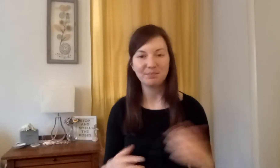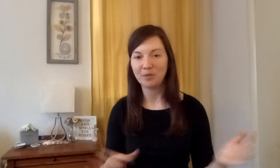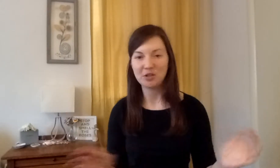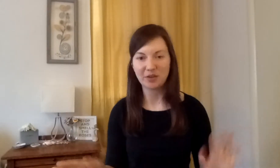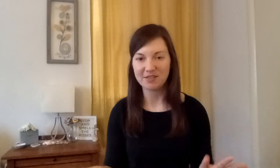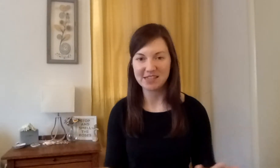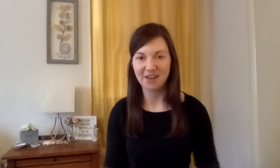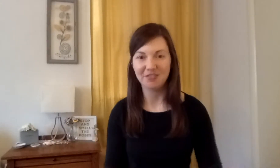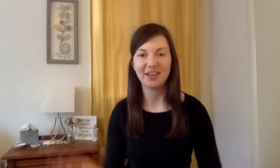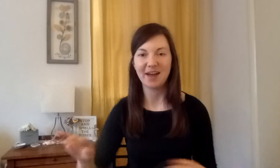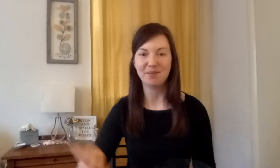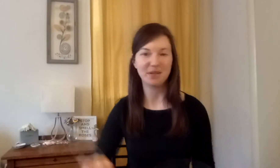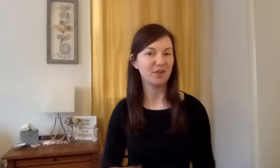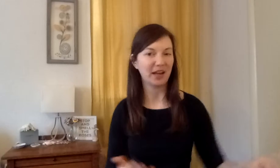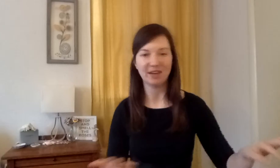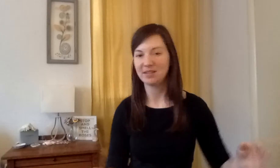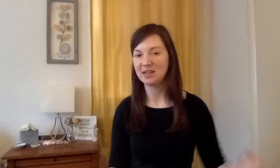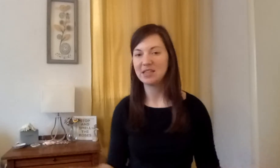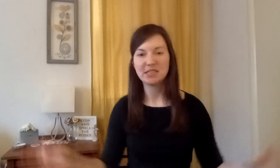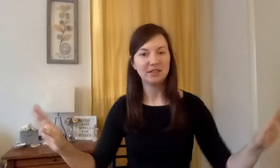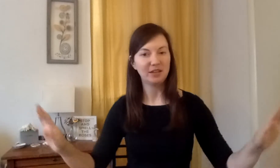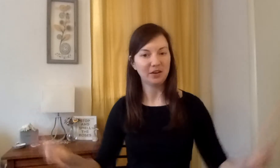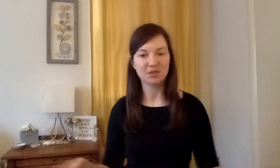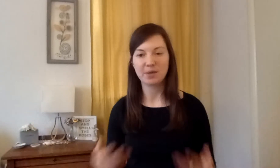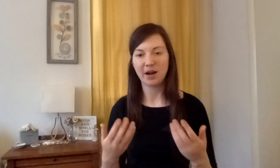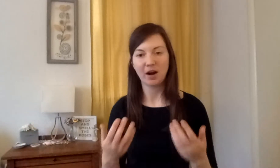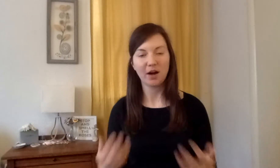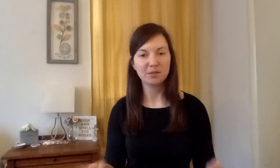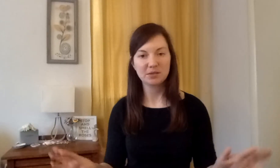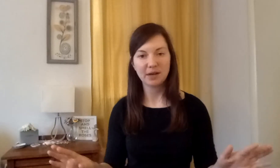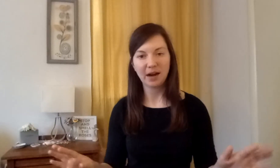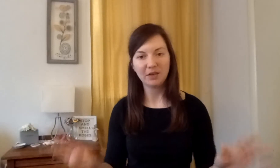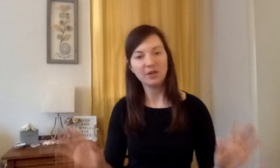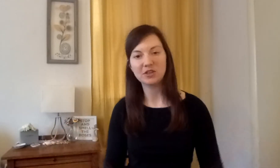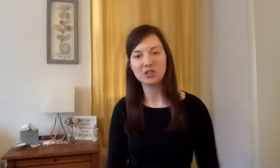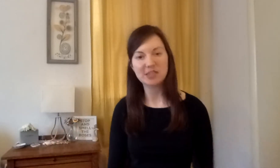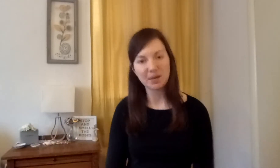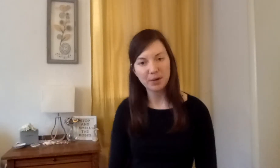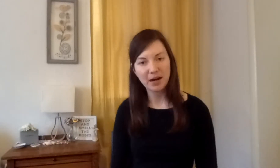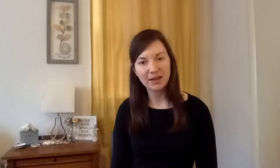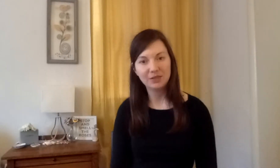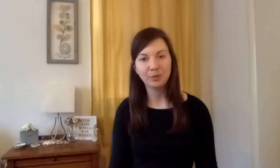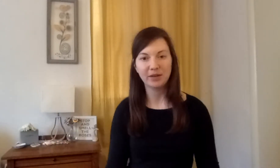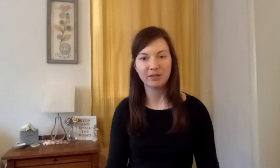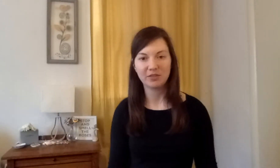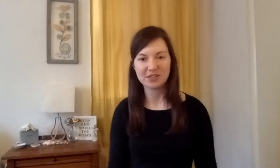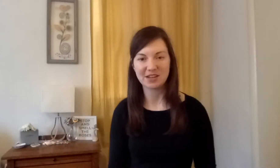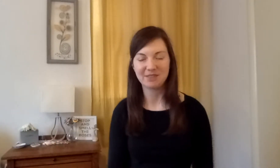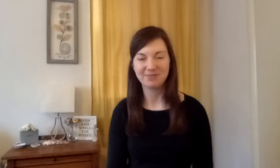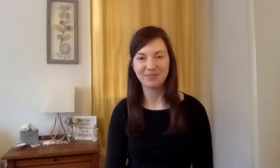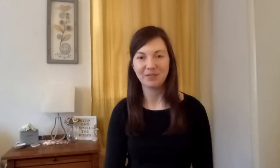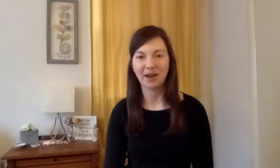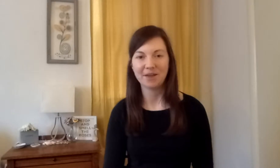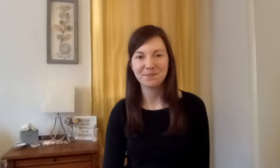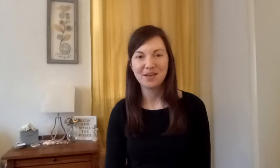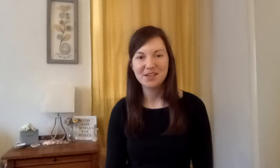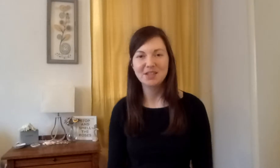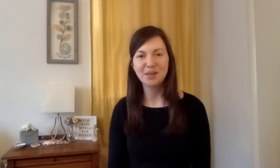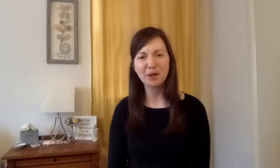don't have a sign for that, but you can, sway your arms around, you can just take a break, whatever feels good, okay? So let me go over